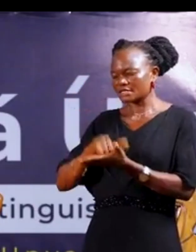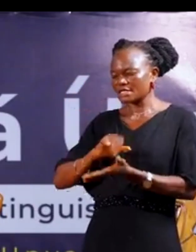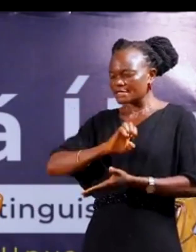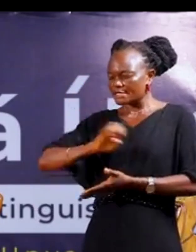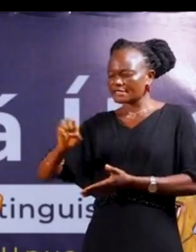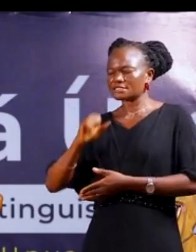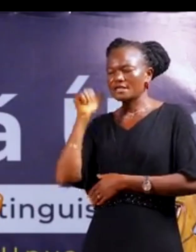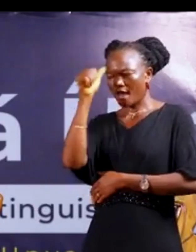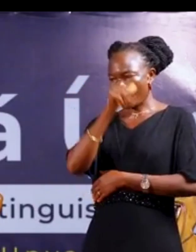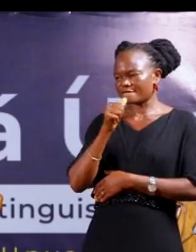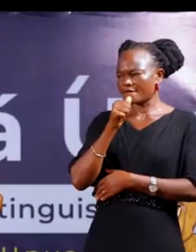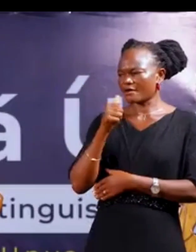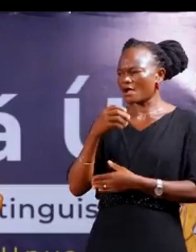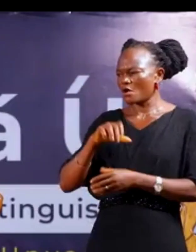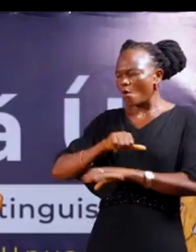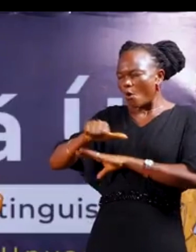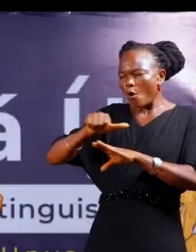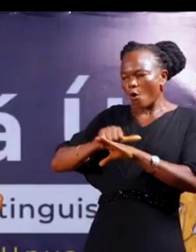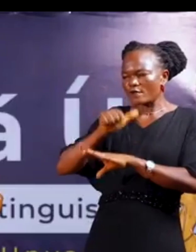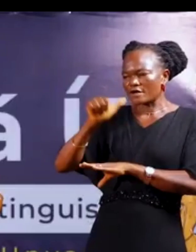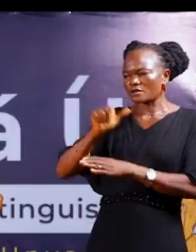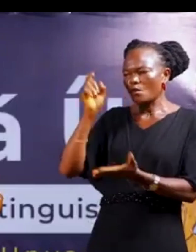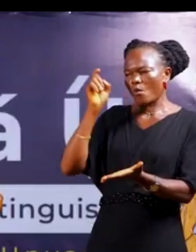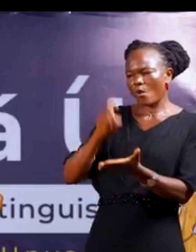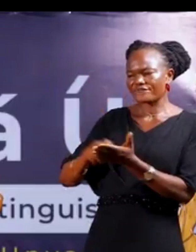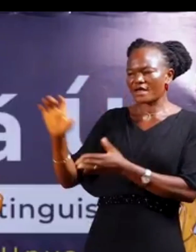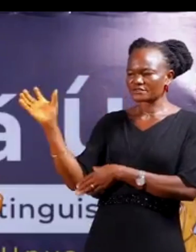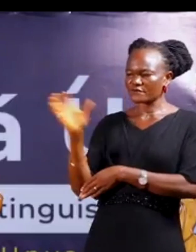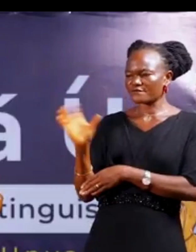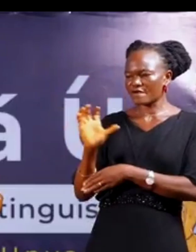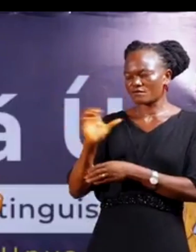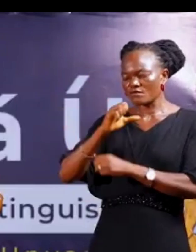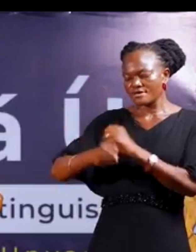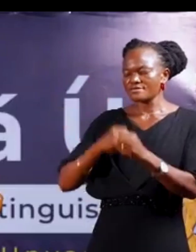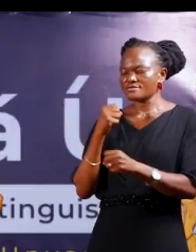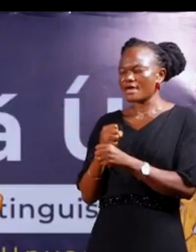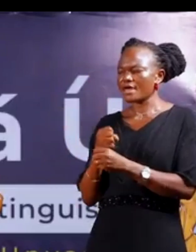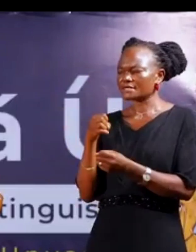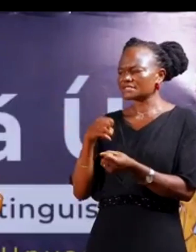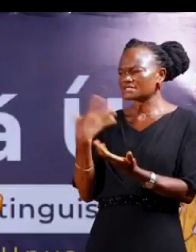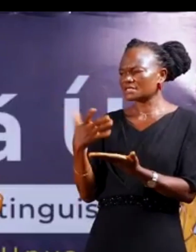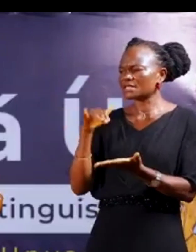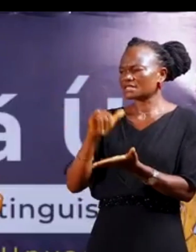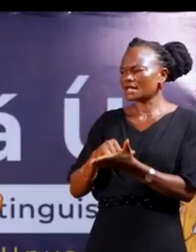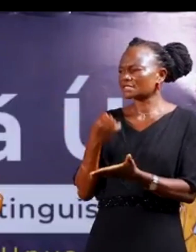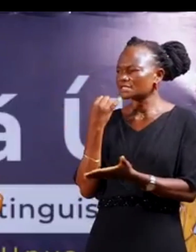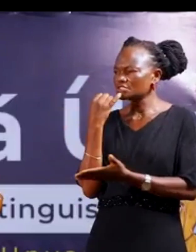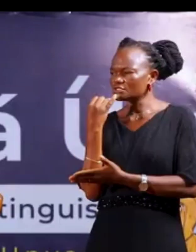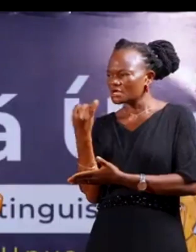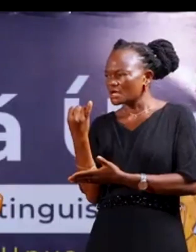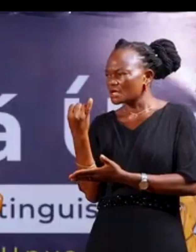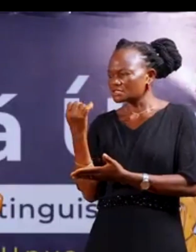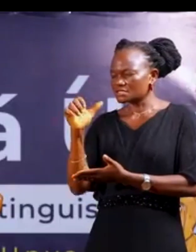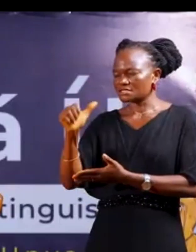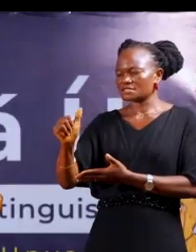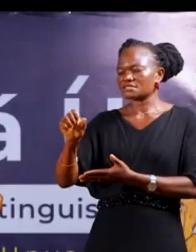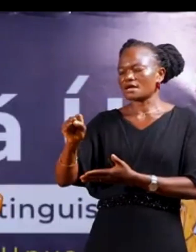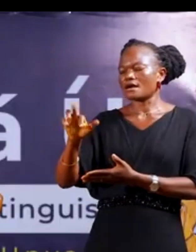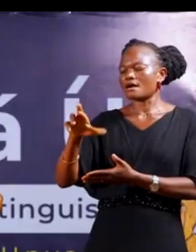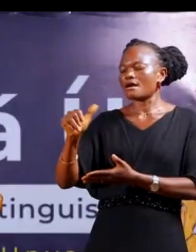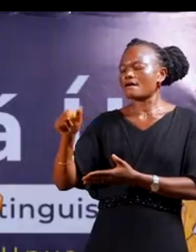Africa. Over the next 1,500 years, they scattered throughout the Central and Southern